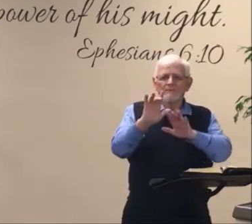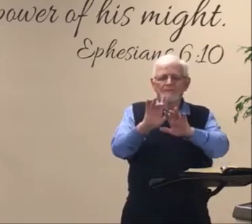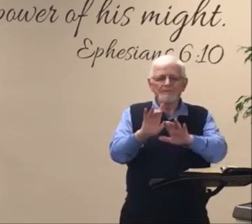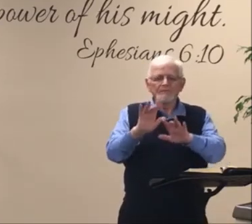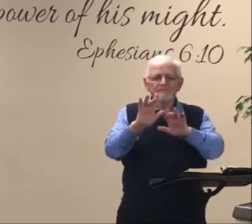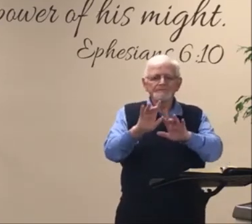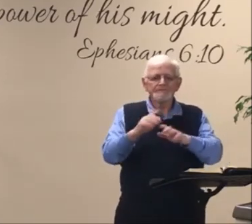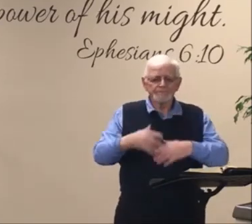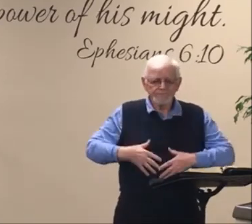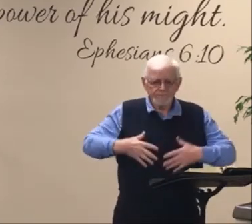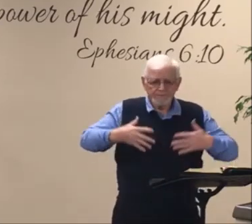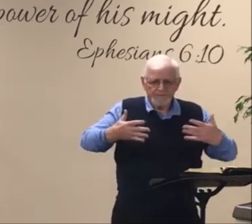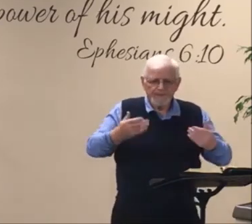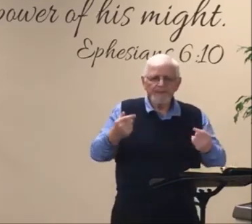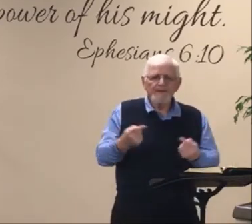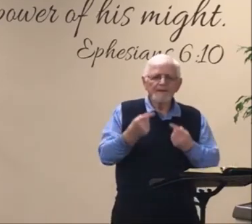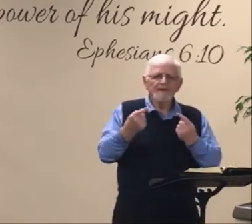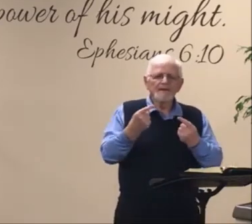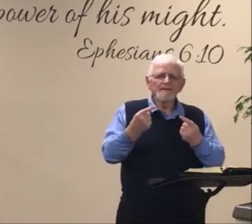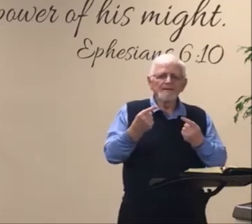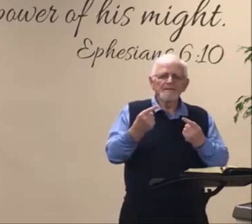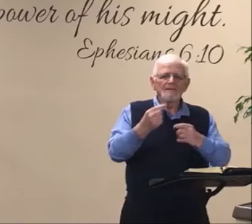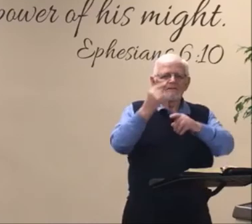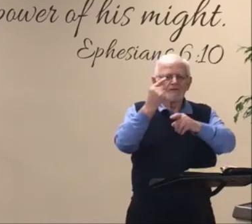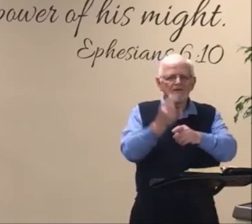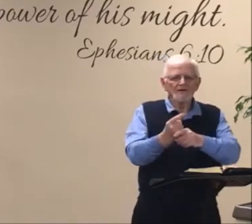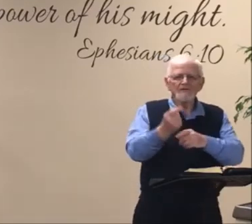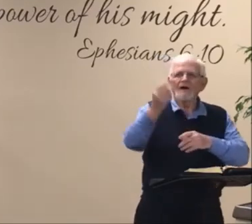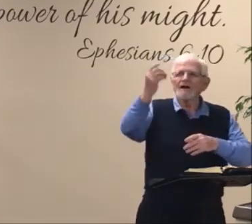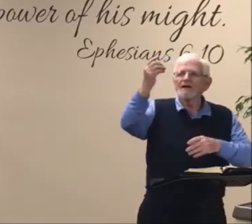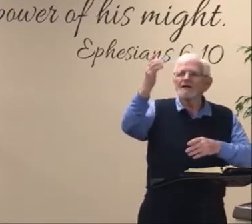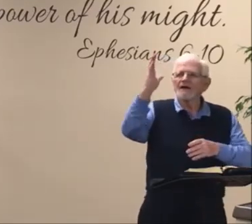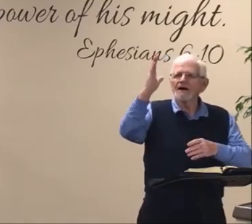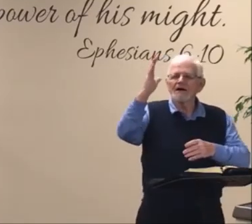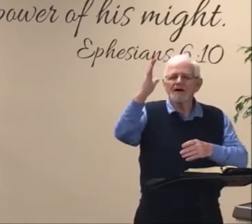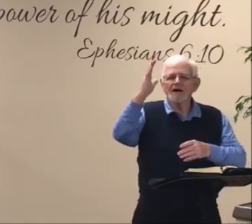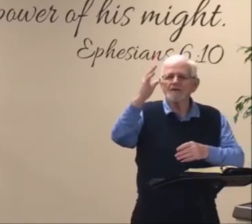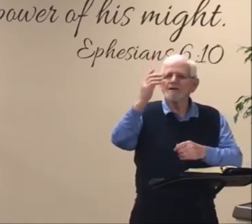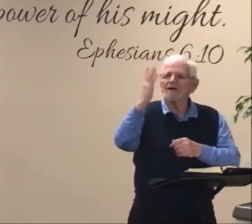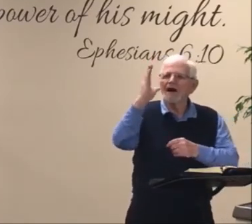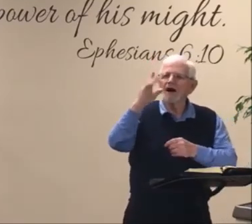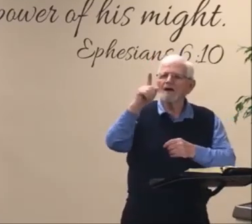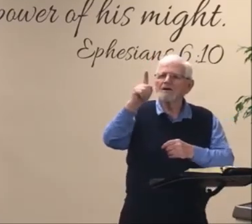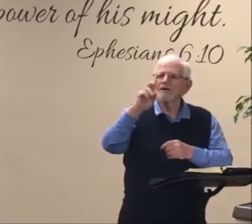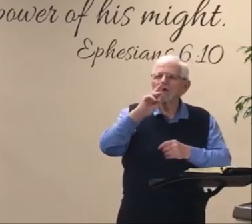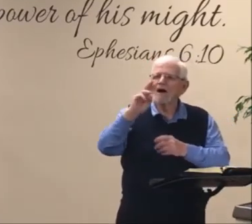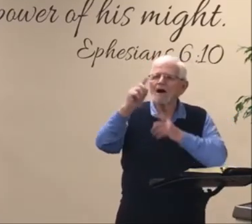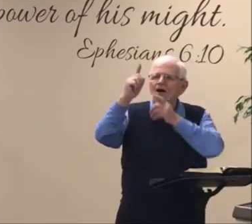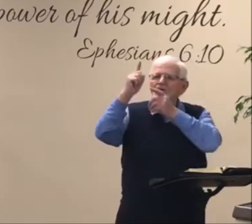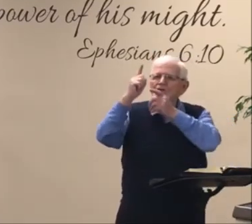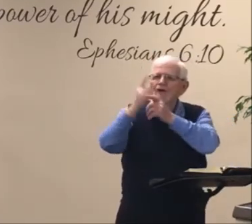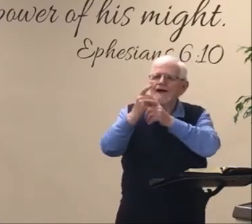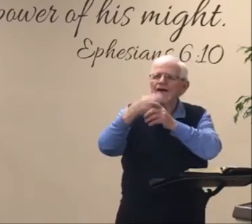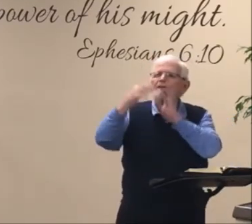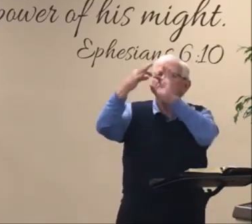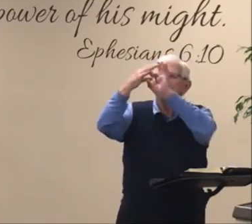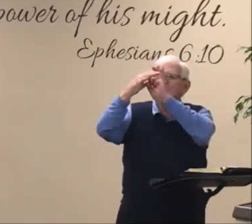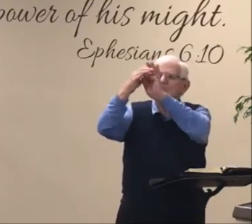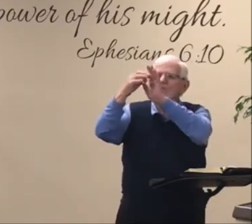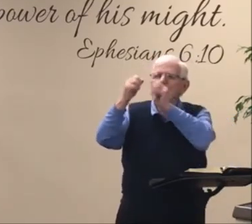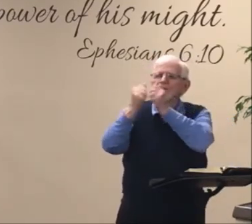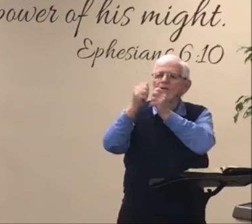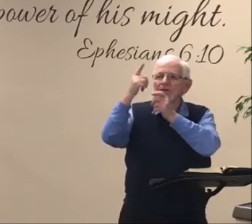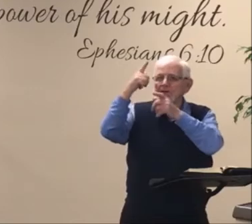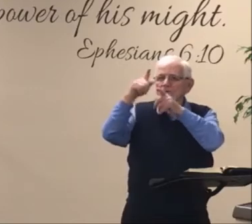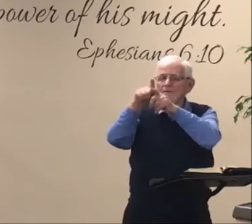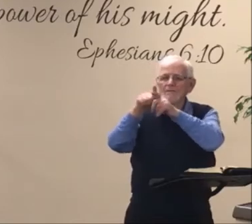know, in confessing your sins, you know what else it does? It justifies God and says, God, you are right and I agree with you. Confessing sins